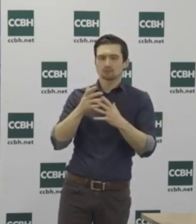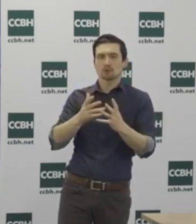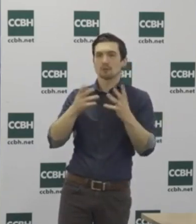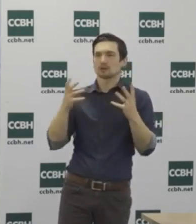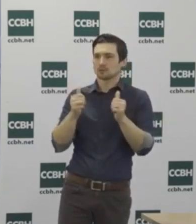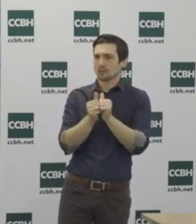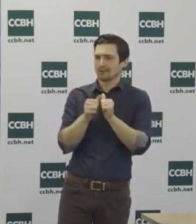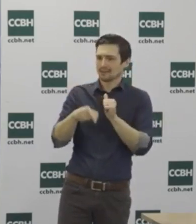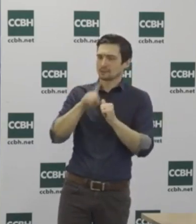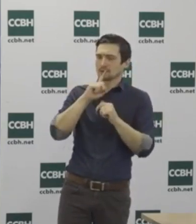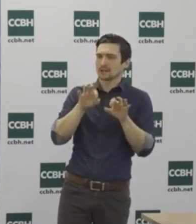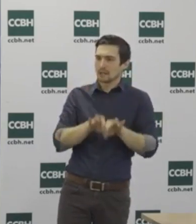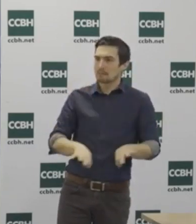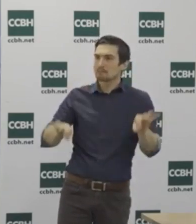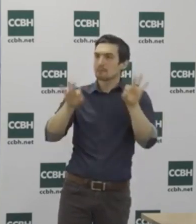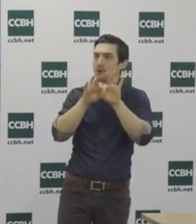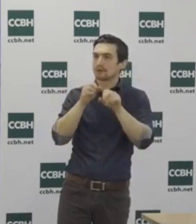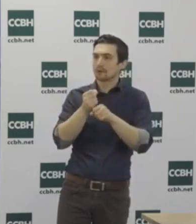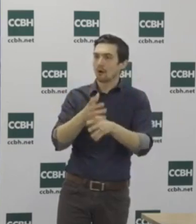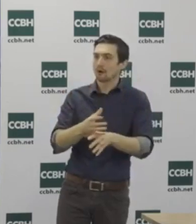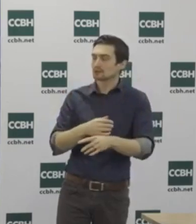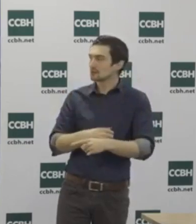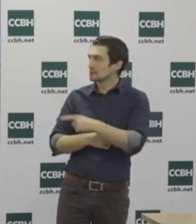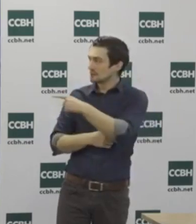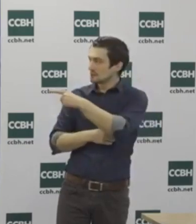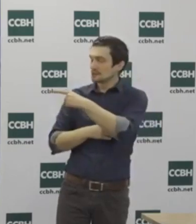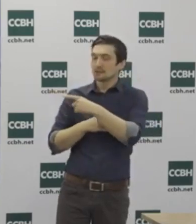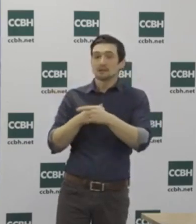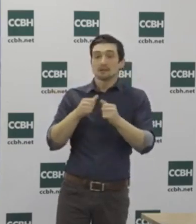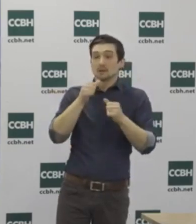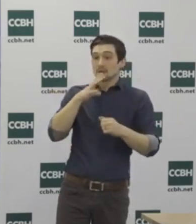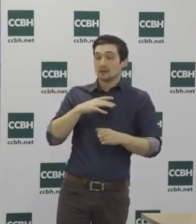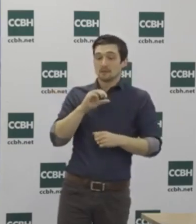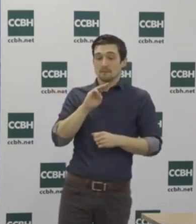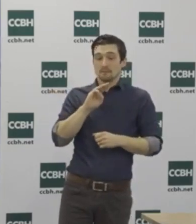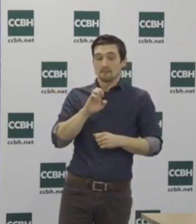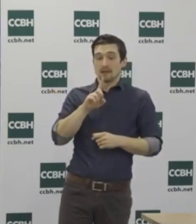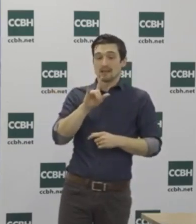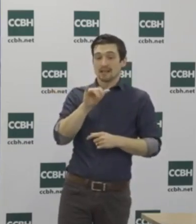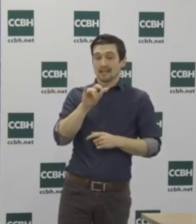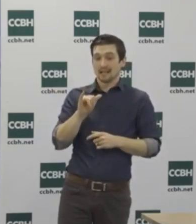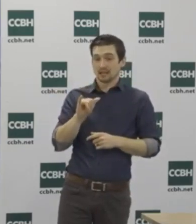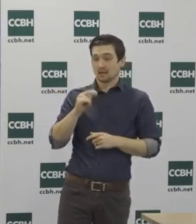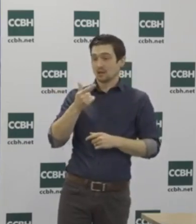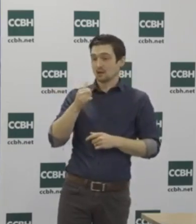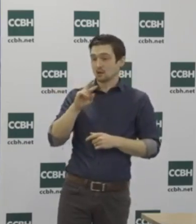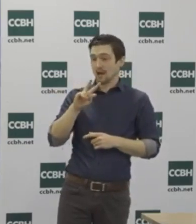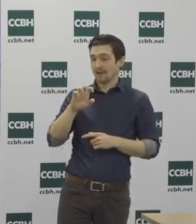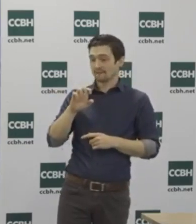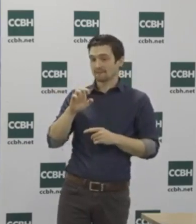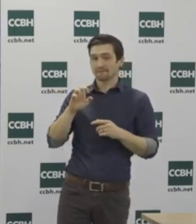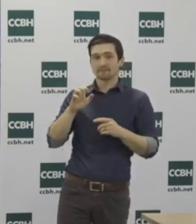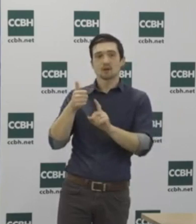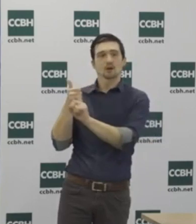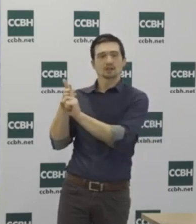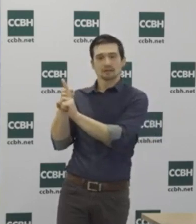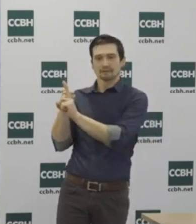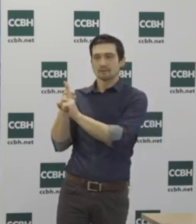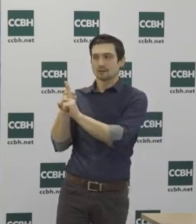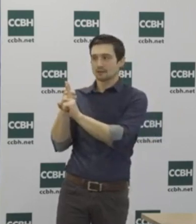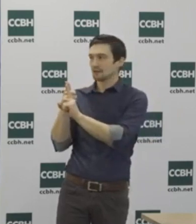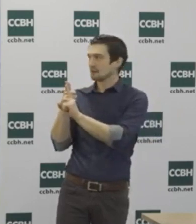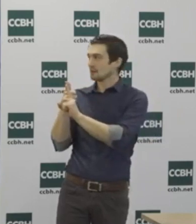cause. And with me is Melanie Graves. She's the director, is that the title? Yeah, Melissa